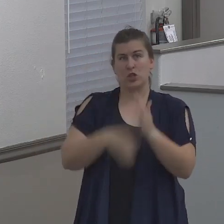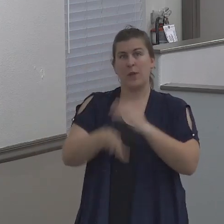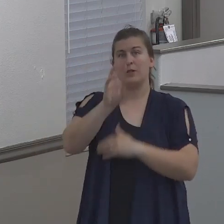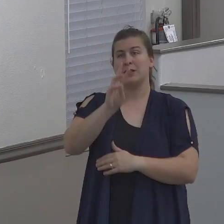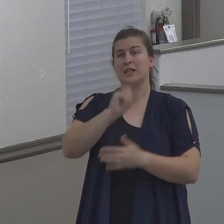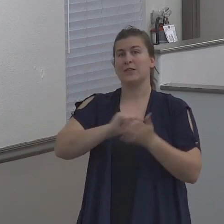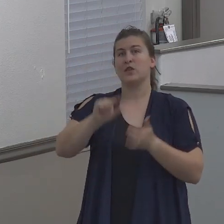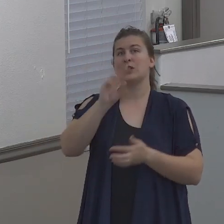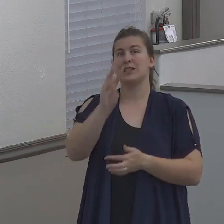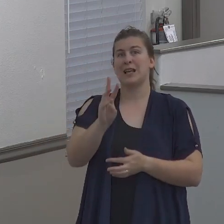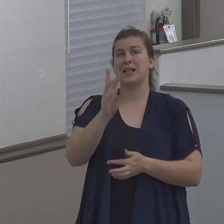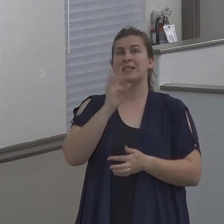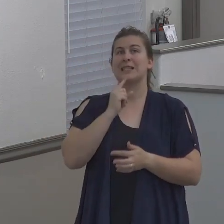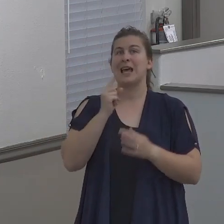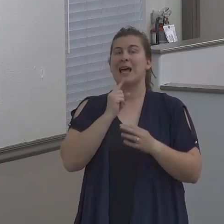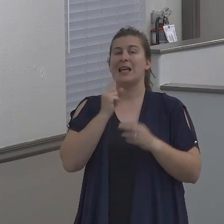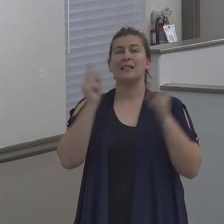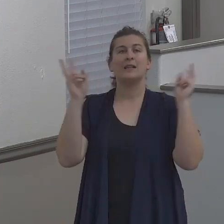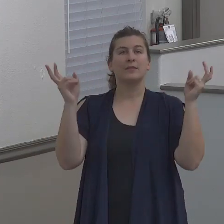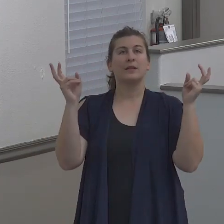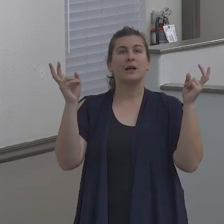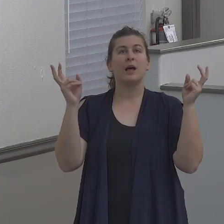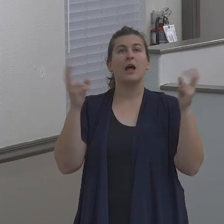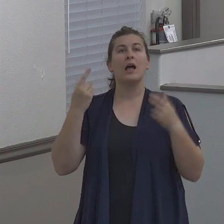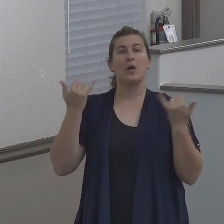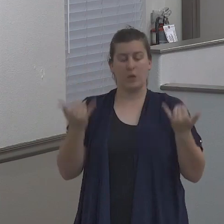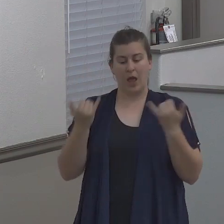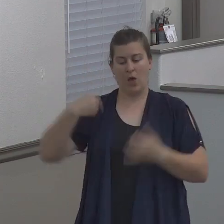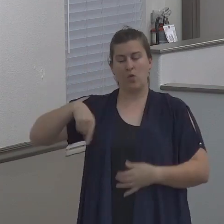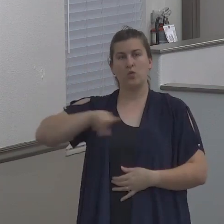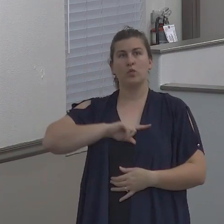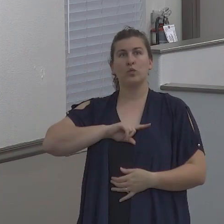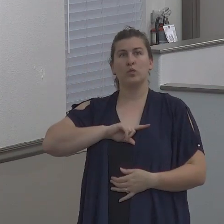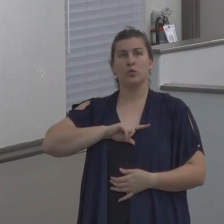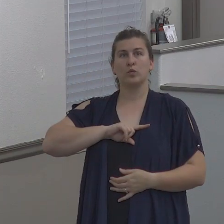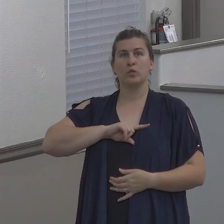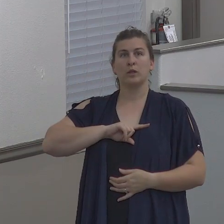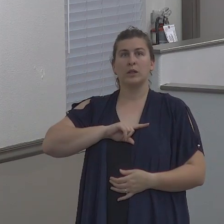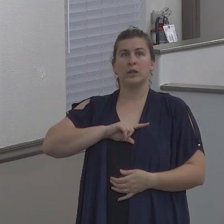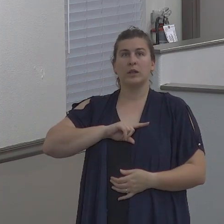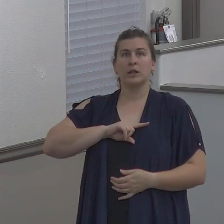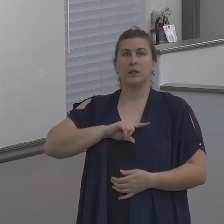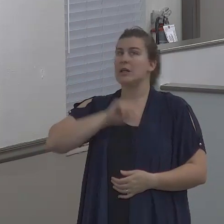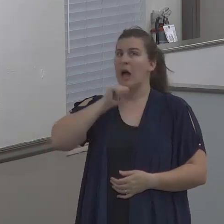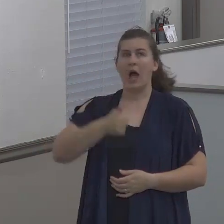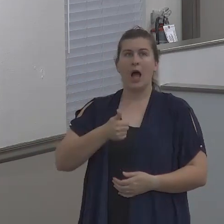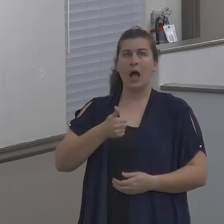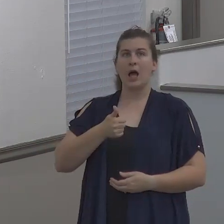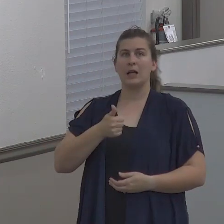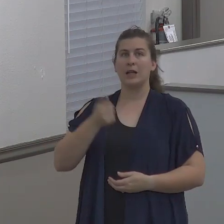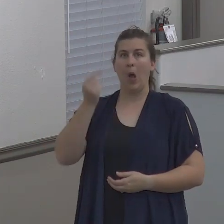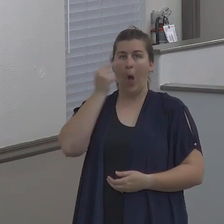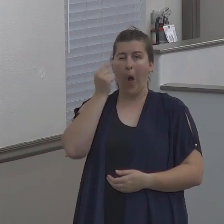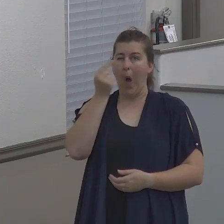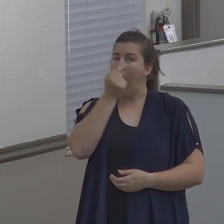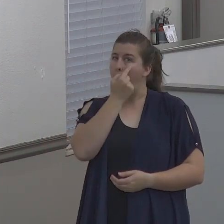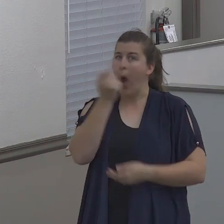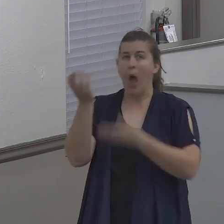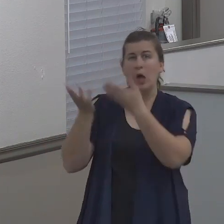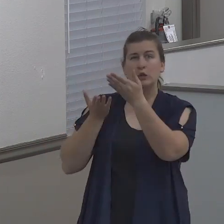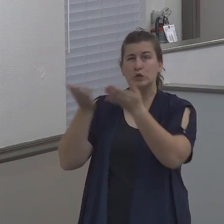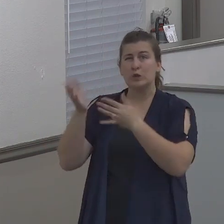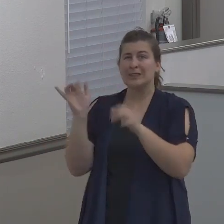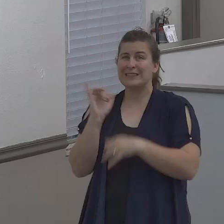In Ephesians chapter 6 and verse number 6, the Bible says that we are to serve the Lord this way. And how do we serve